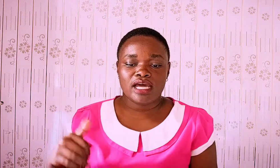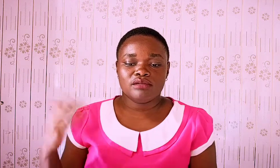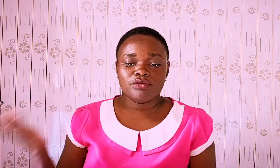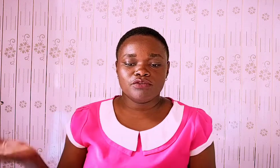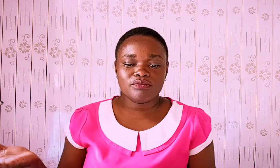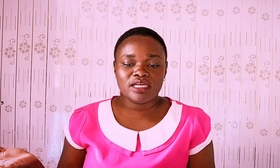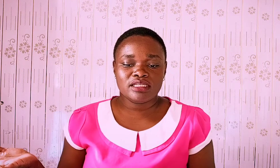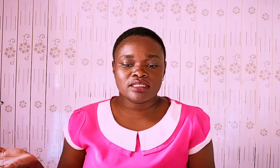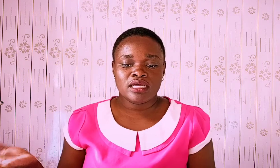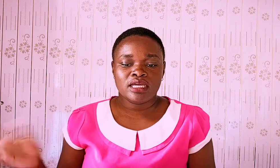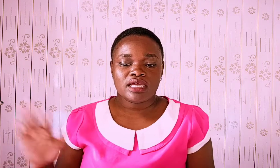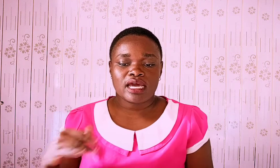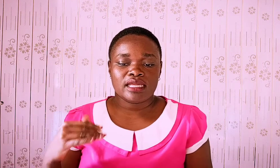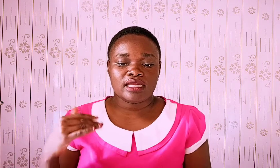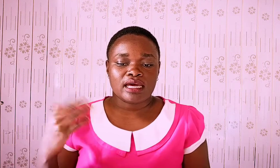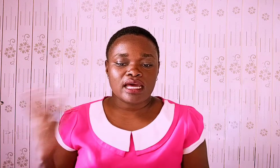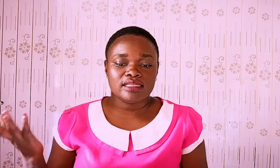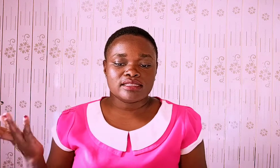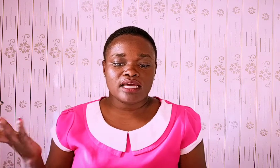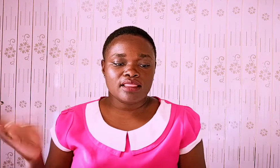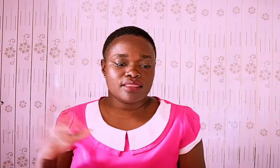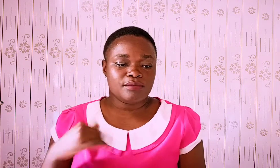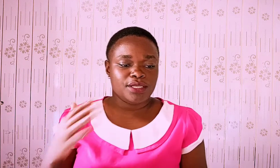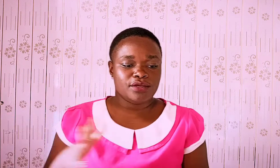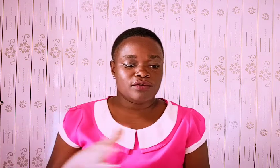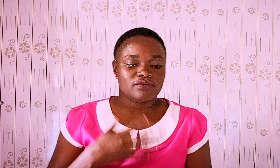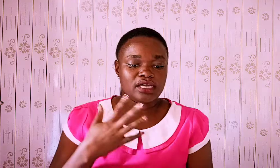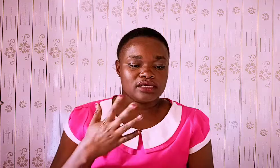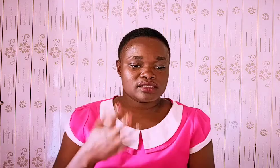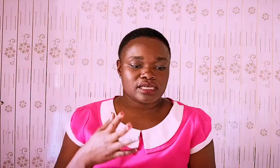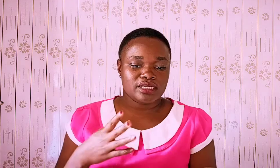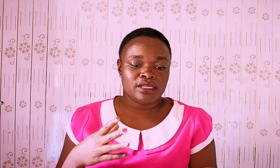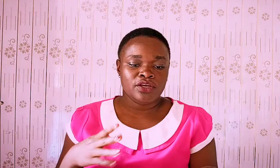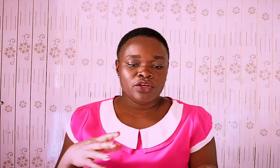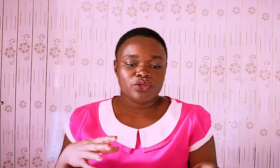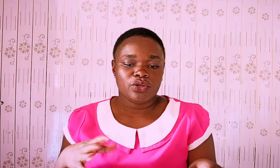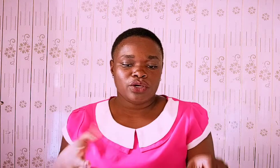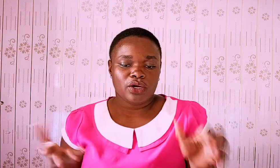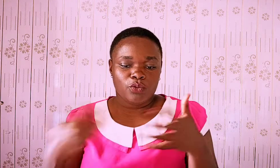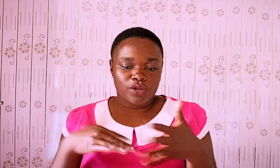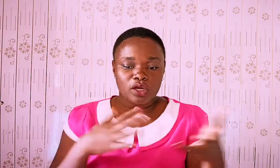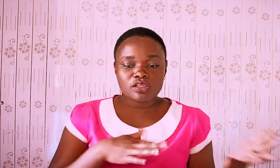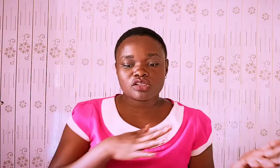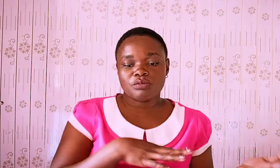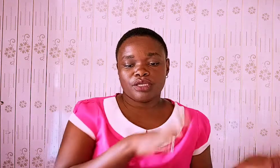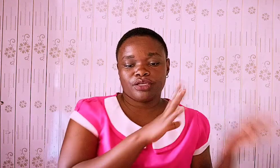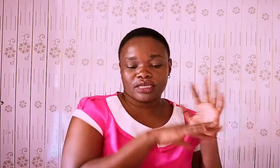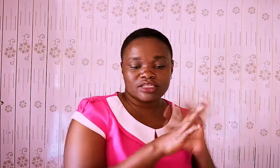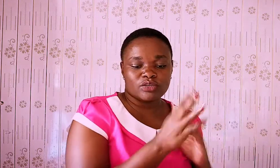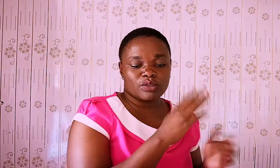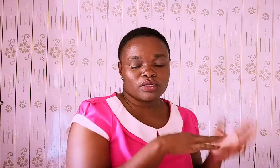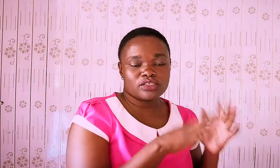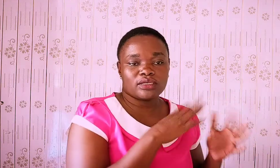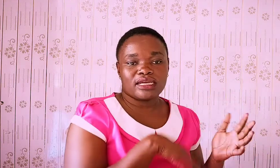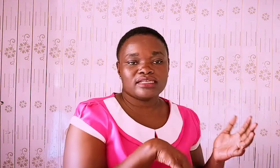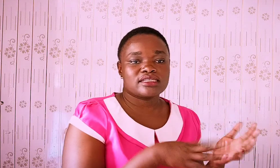and movement can alter the meaning of a sign. We'll also be relating with what we learned in